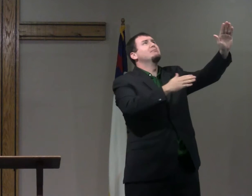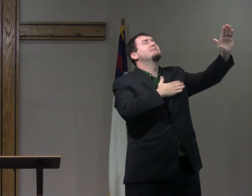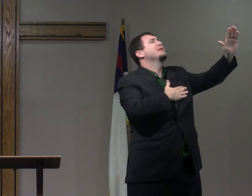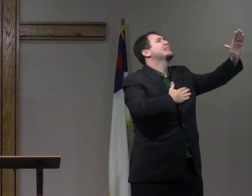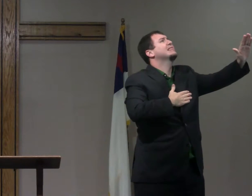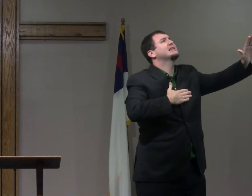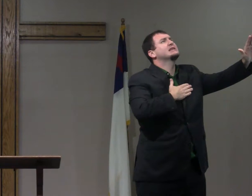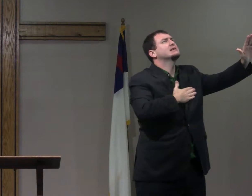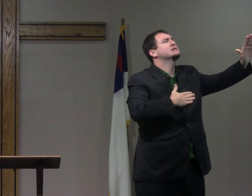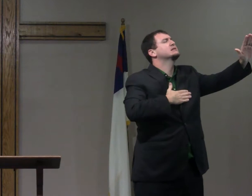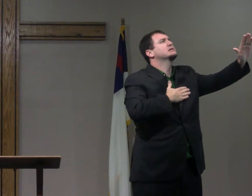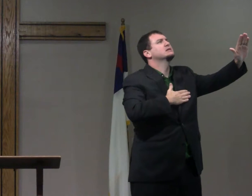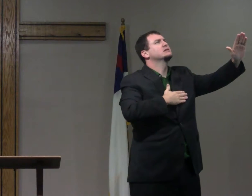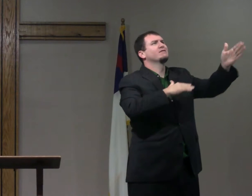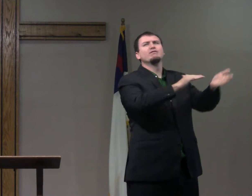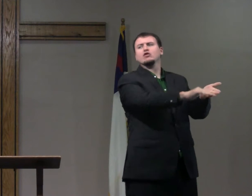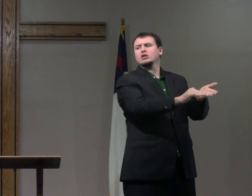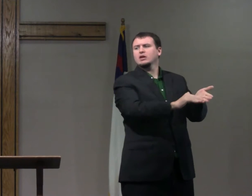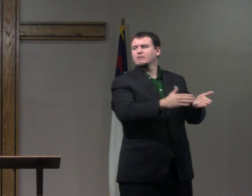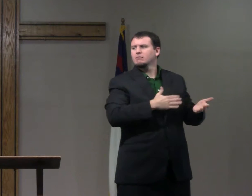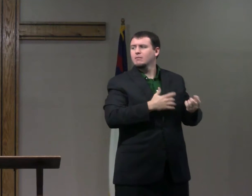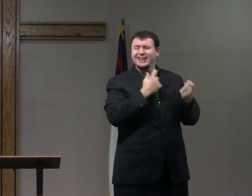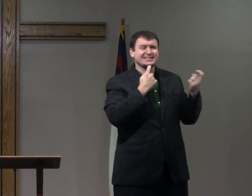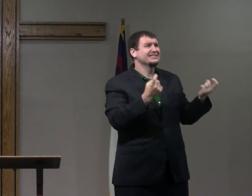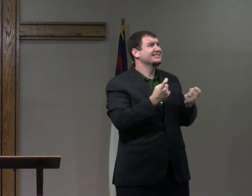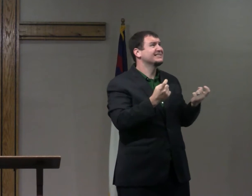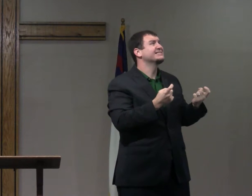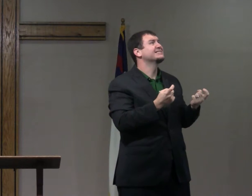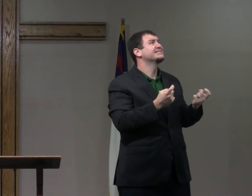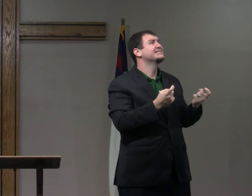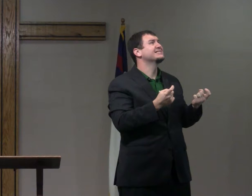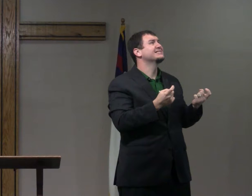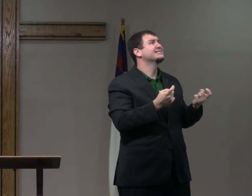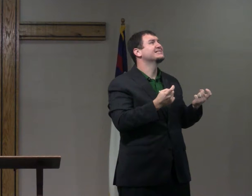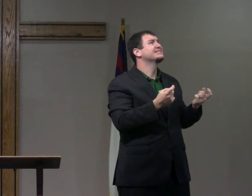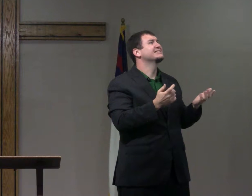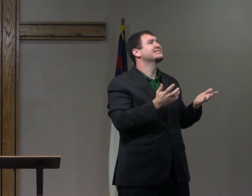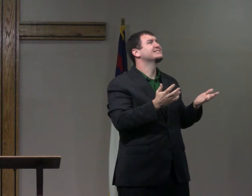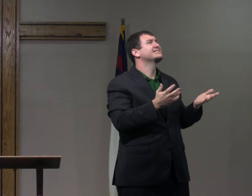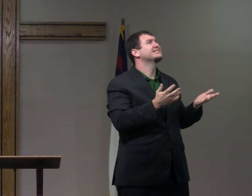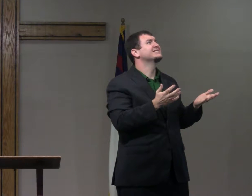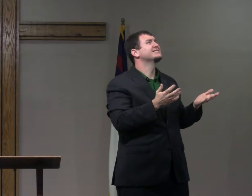I'm sorry. Please forgive me for forgive me of my sins.